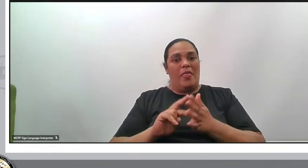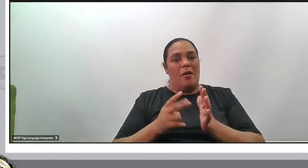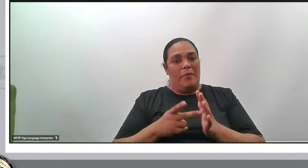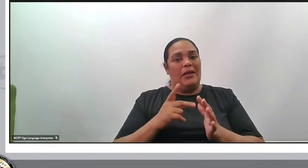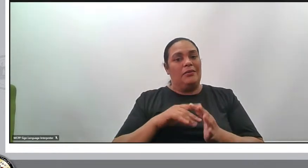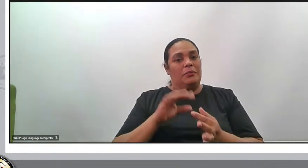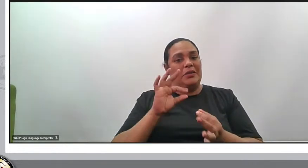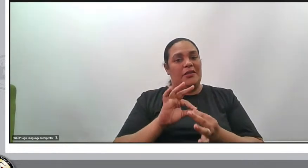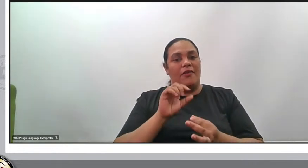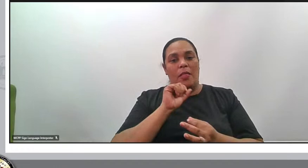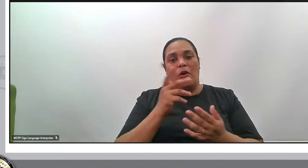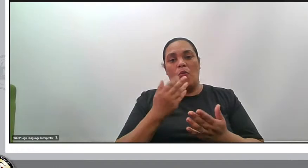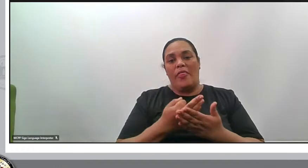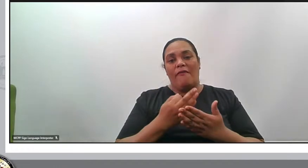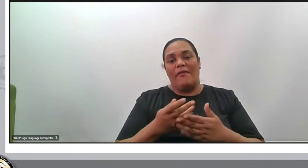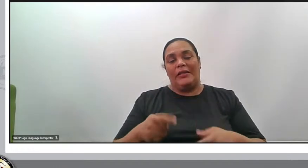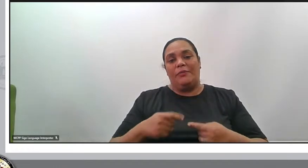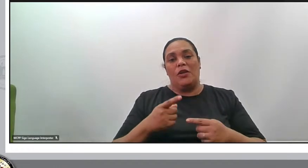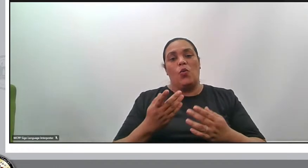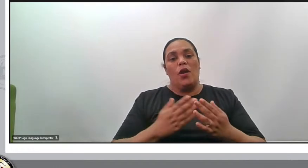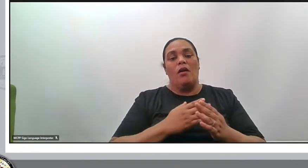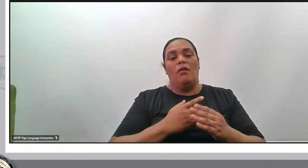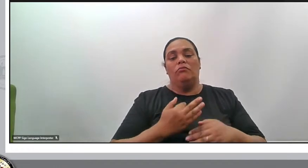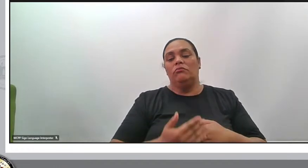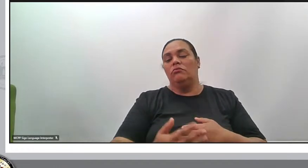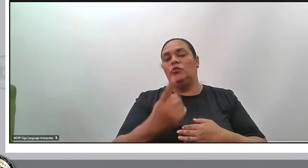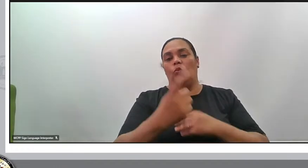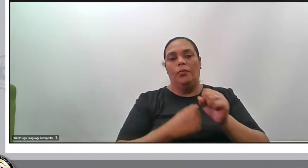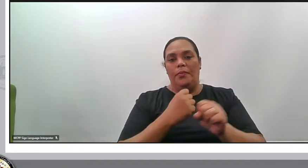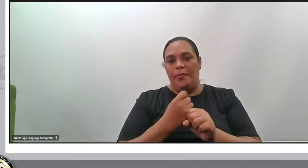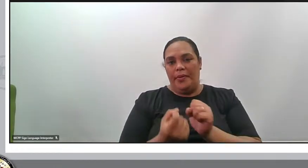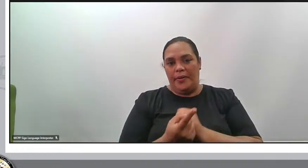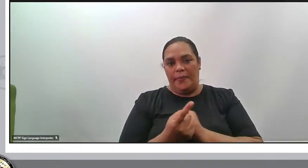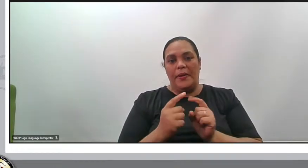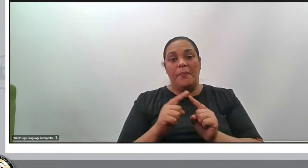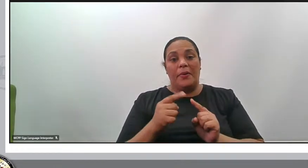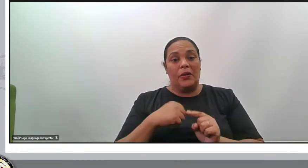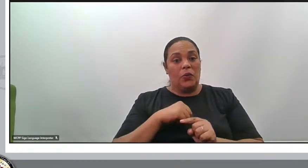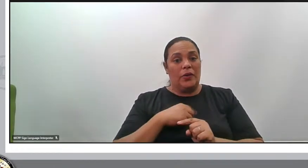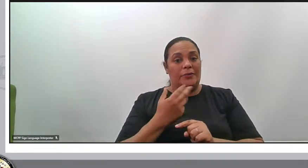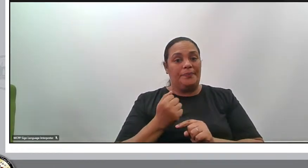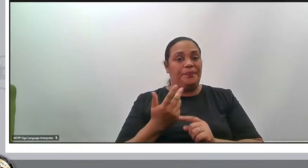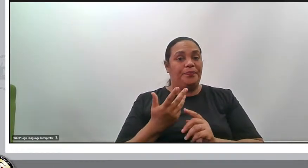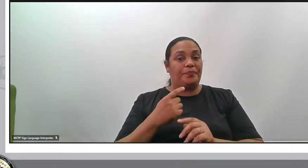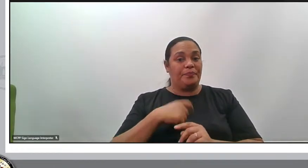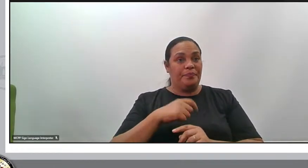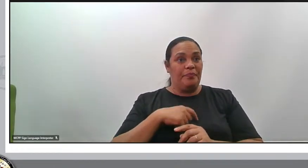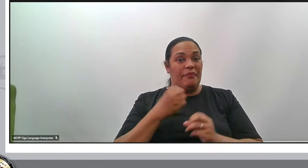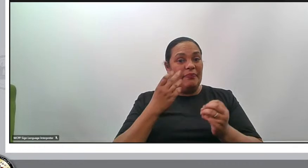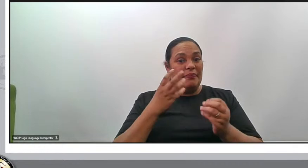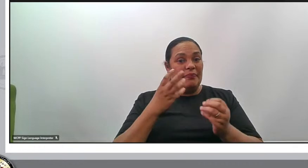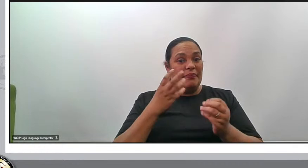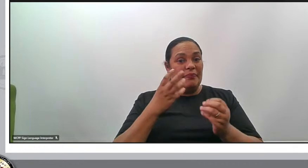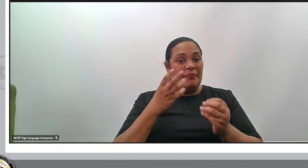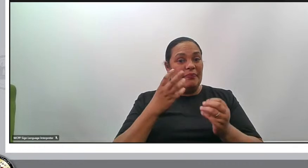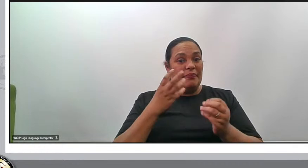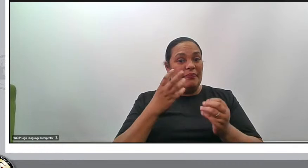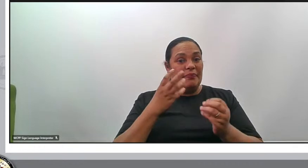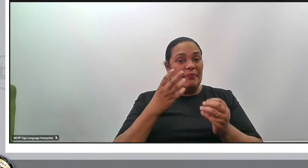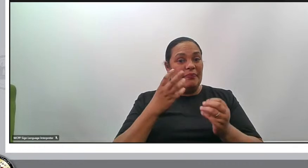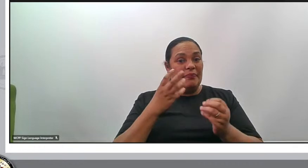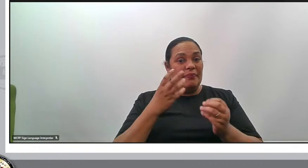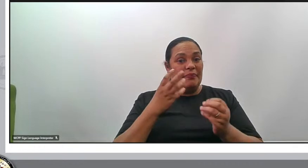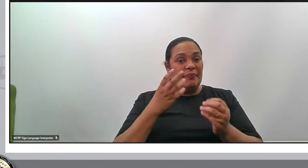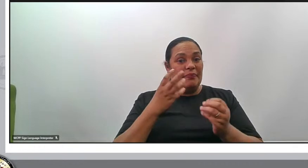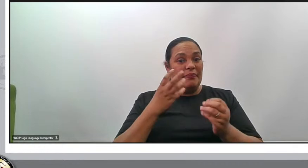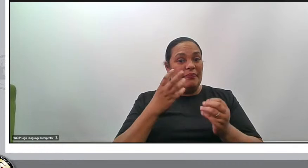regards to where the fund spending normally happens during the year. So for us to actually have sufficient information to classify budget geographically is a bit difficult during the